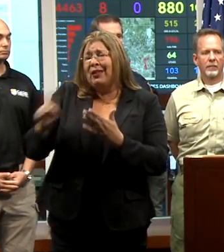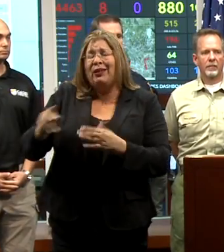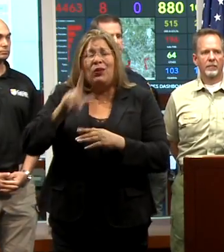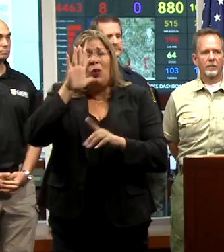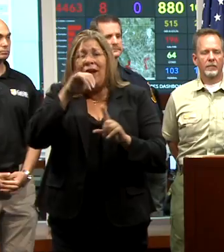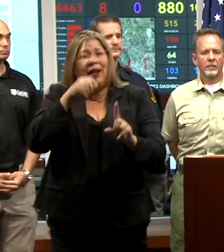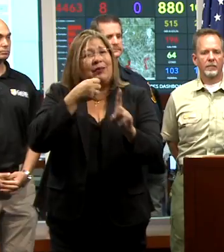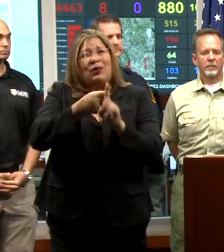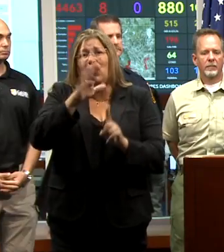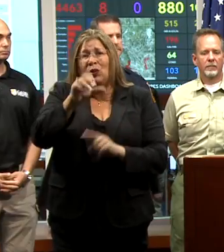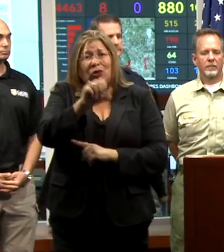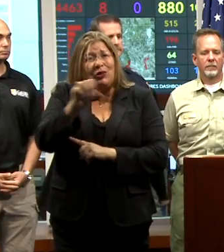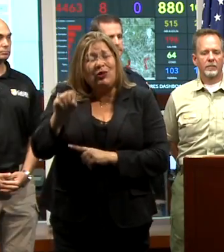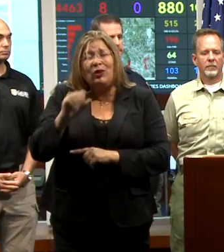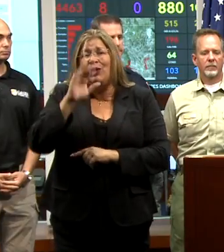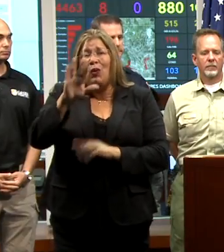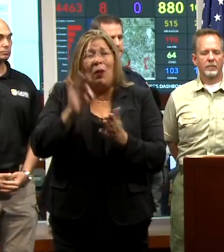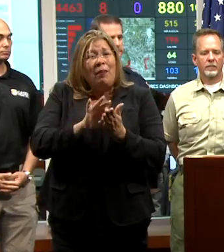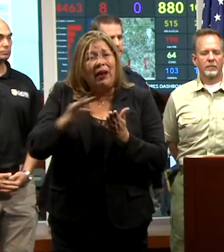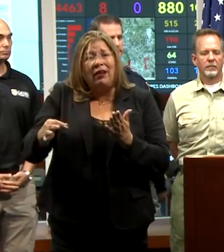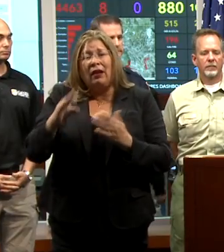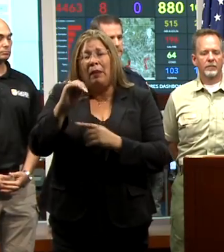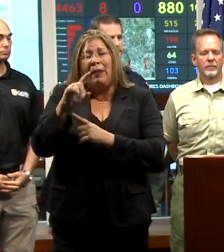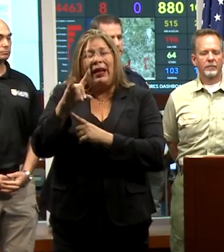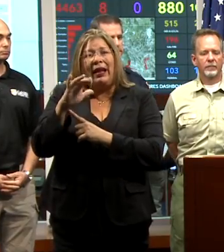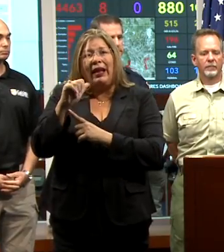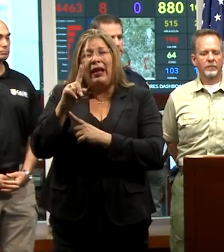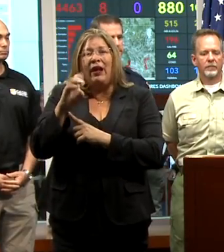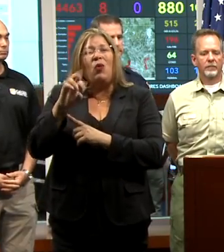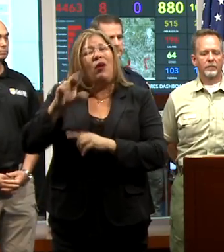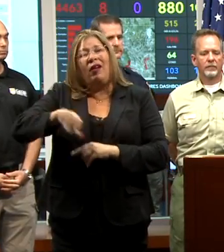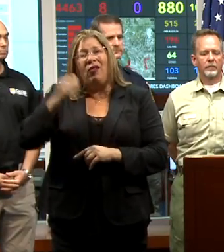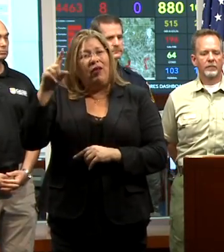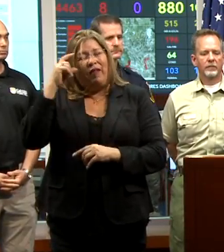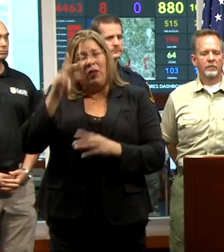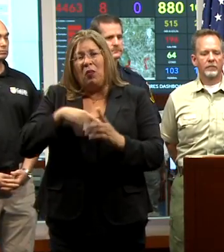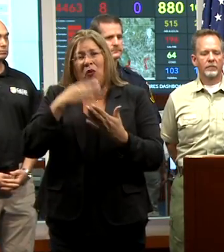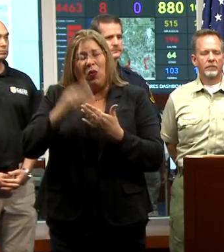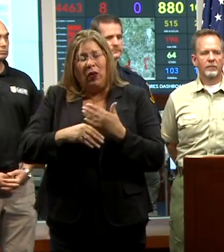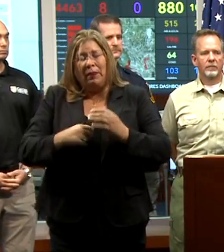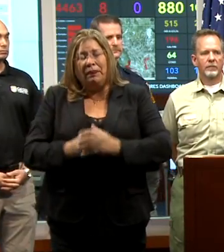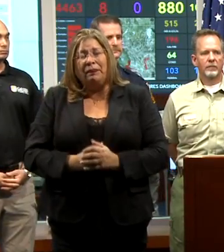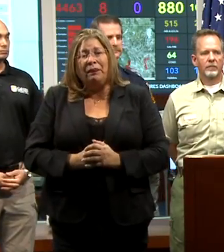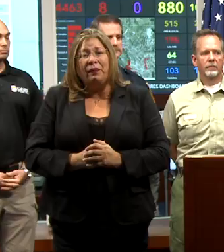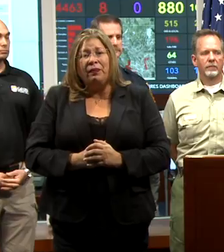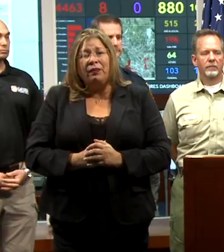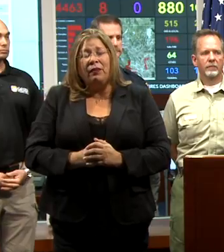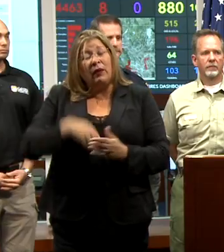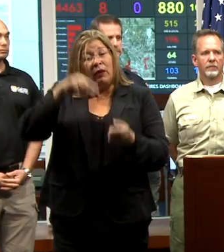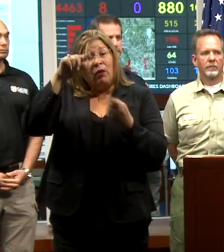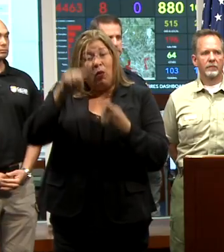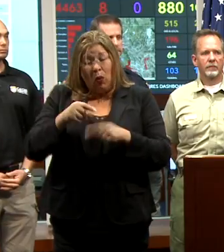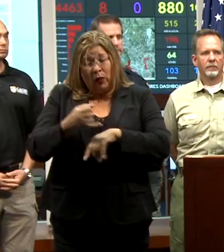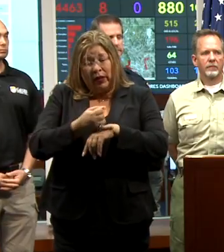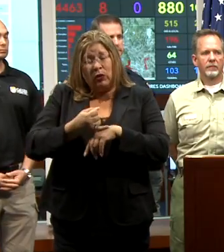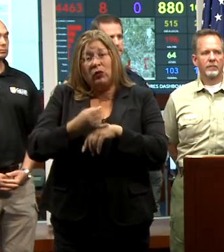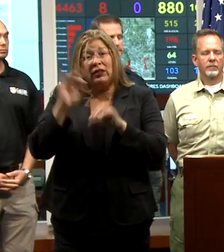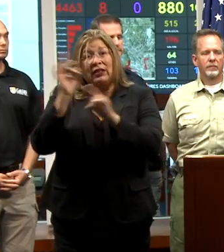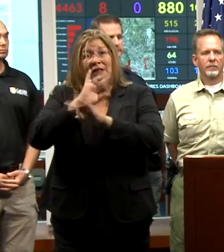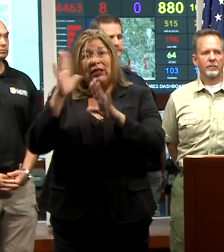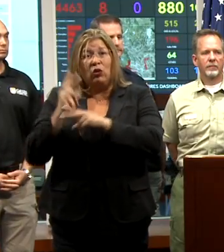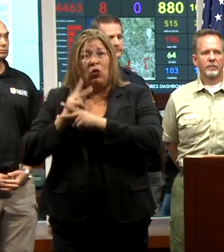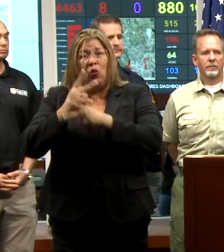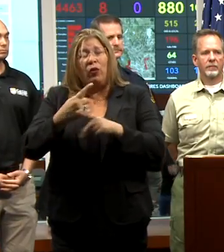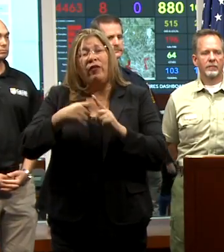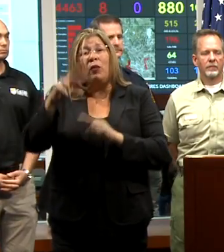Security, Medicaid, or other government programs. Low-interest disaster loans from the U.S.